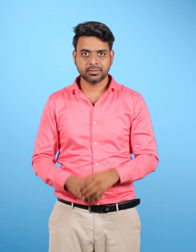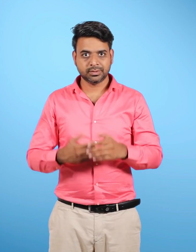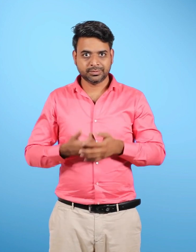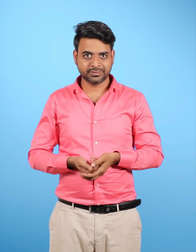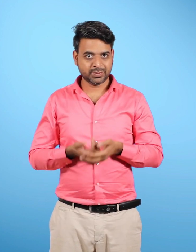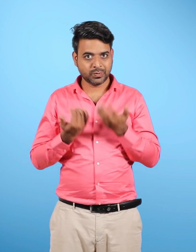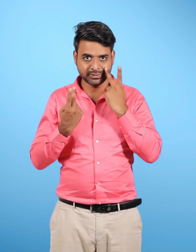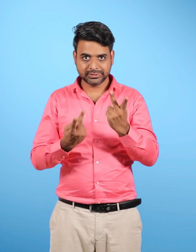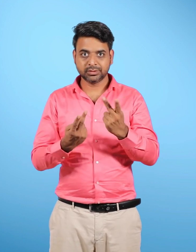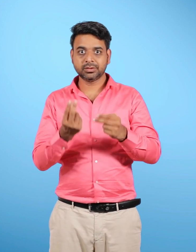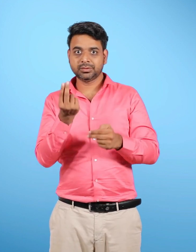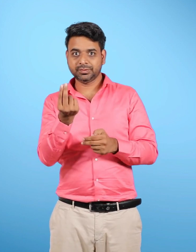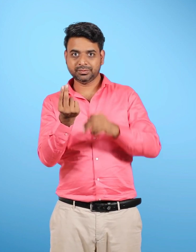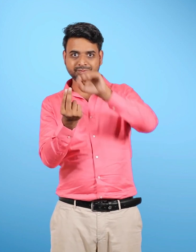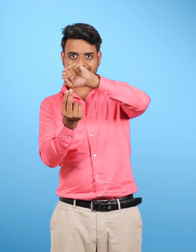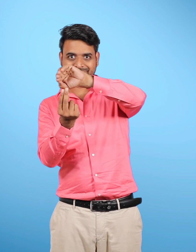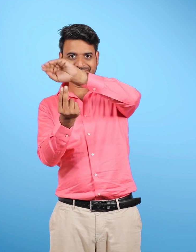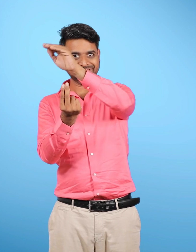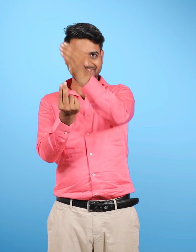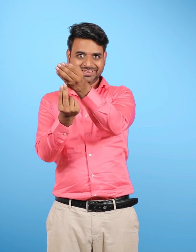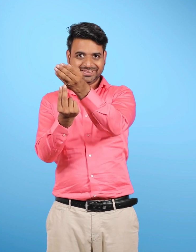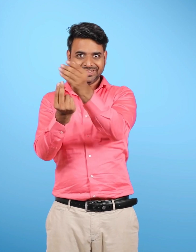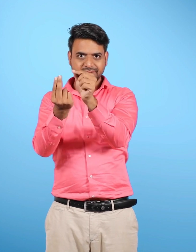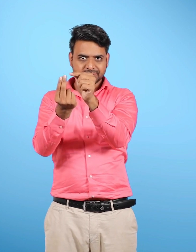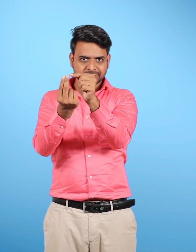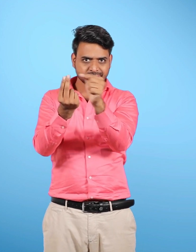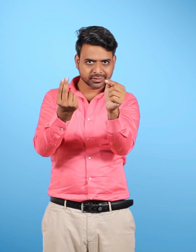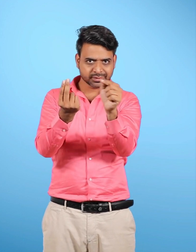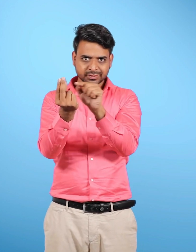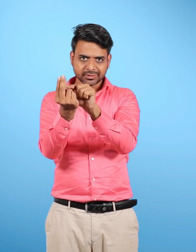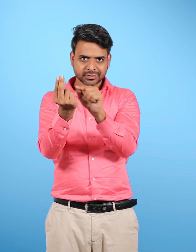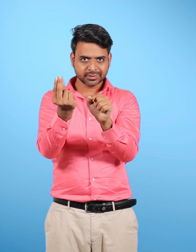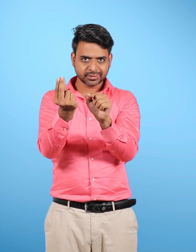You can stick the wires to the bulb with the tape used by electricians.